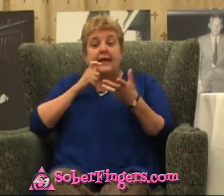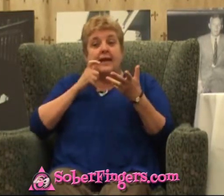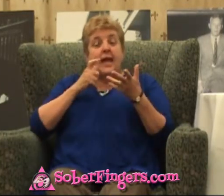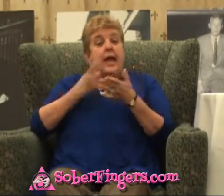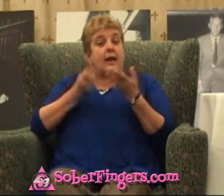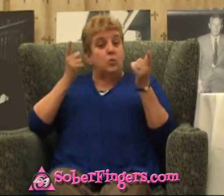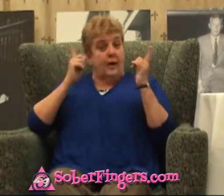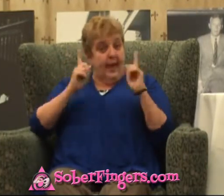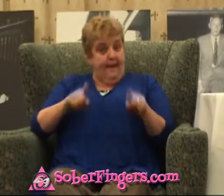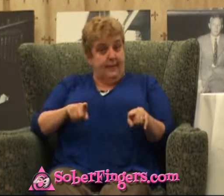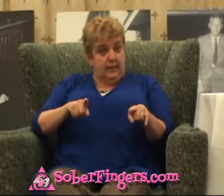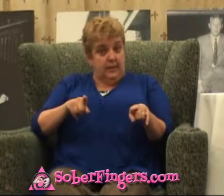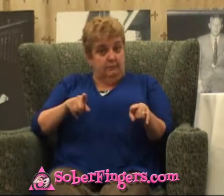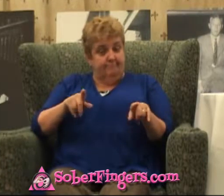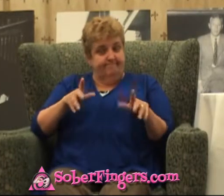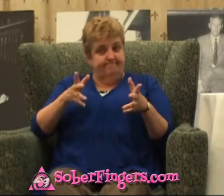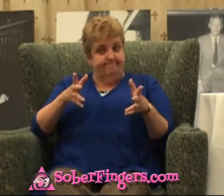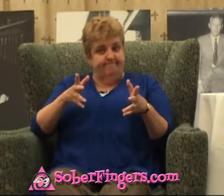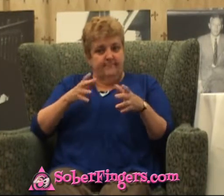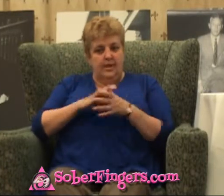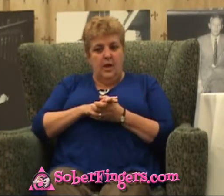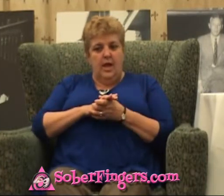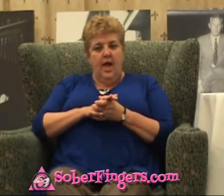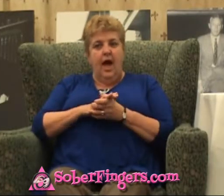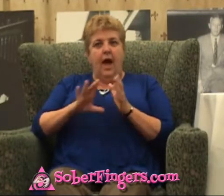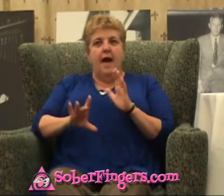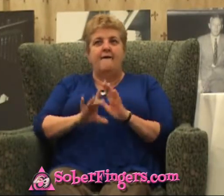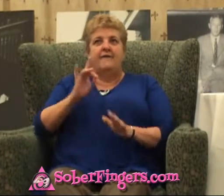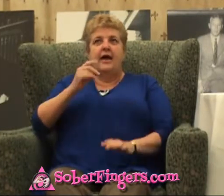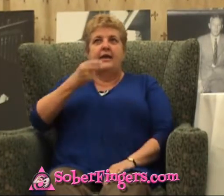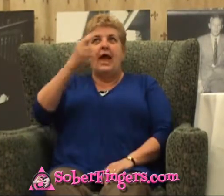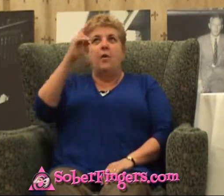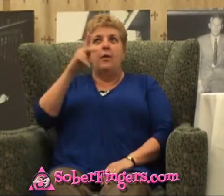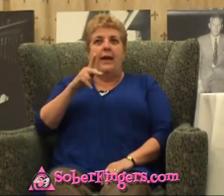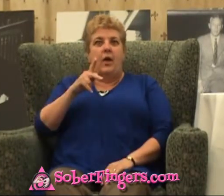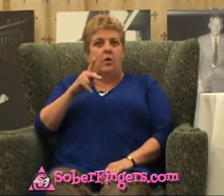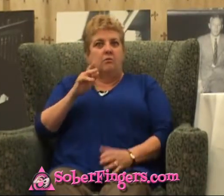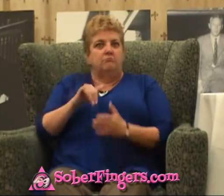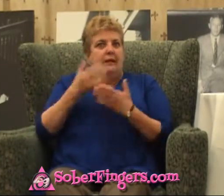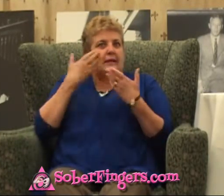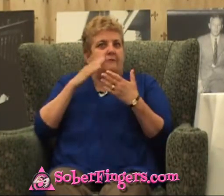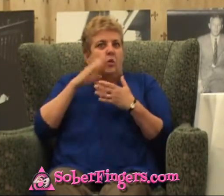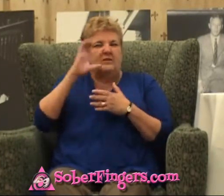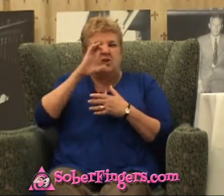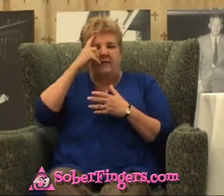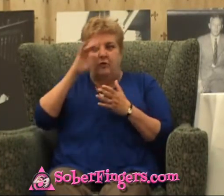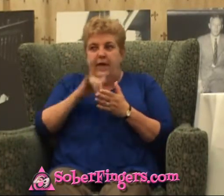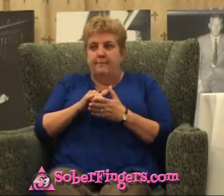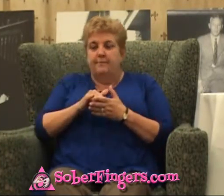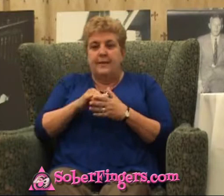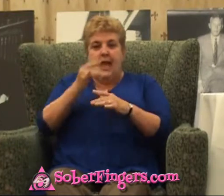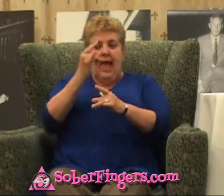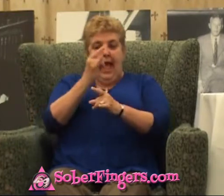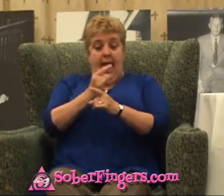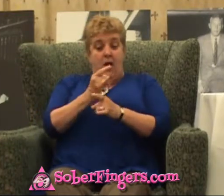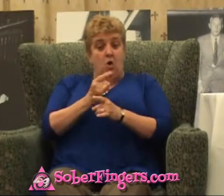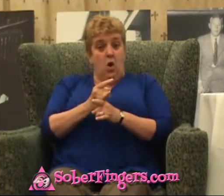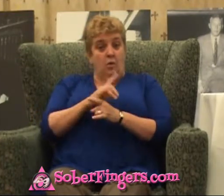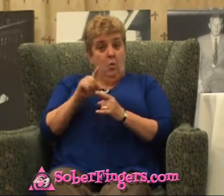to me that night is I found the higher power I didn't even know I was looking for. You see, alcohol, once I had enough in my system, had